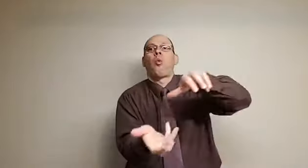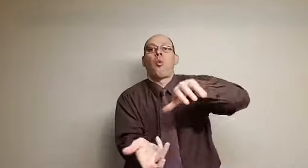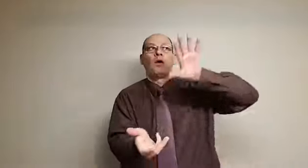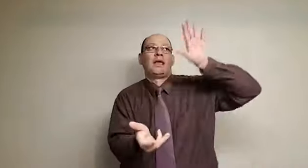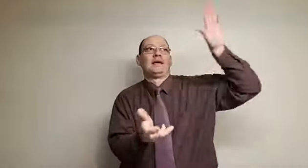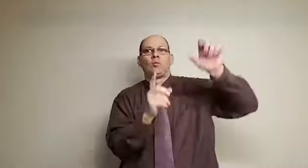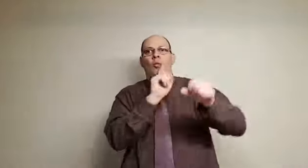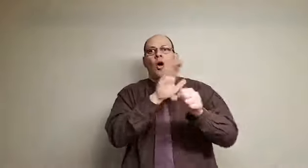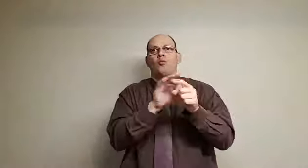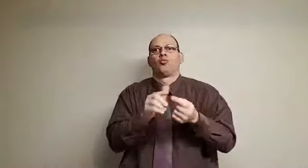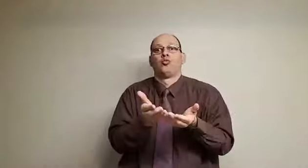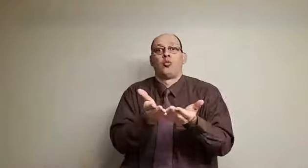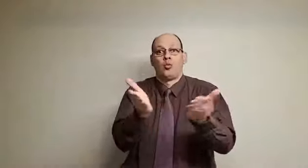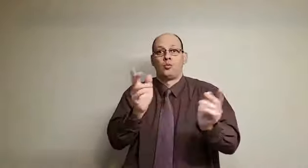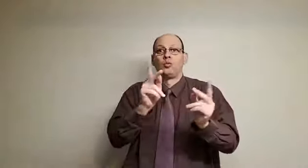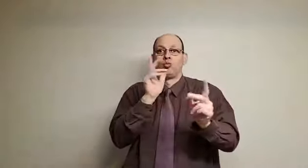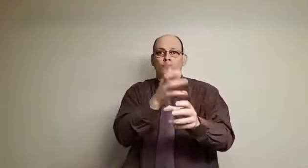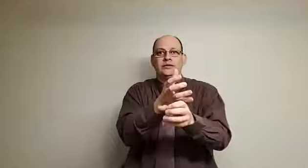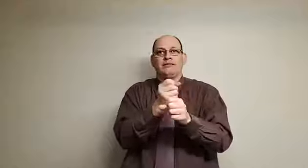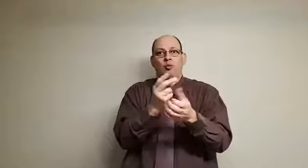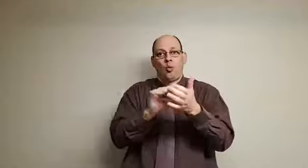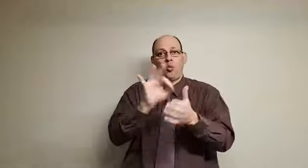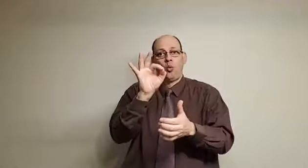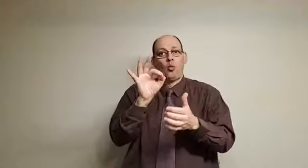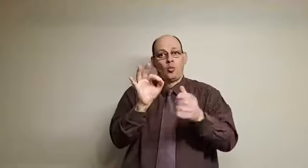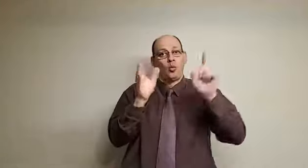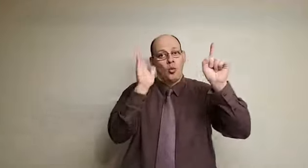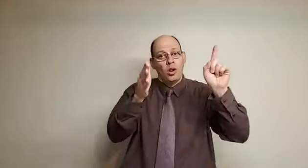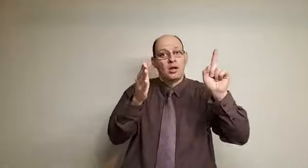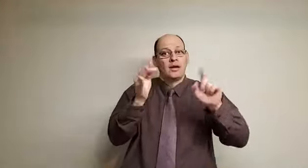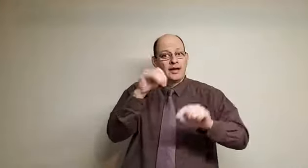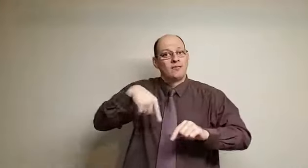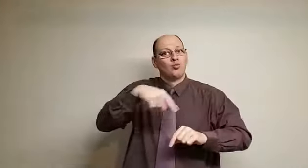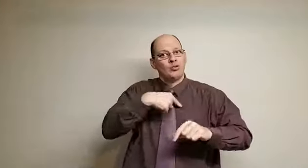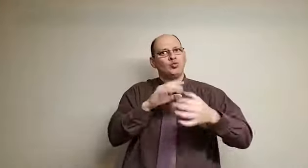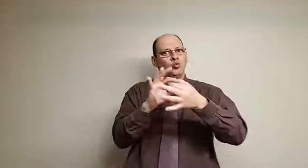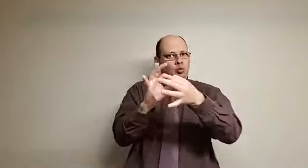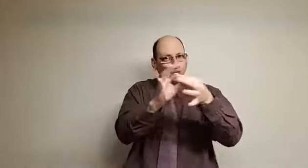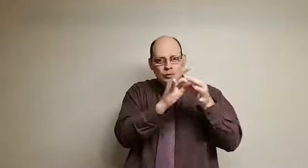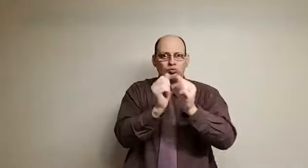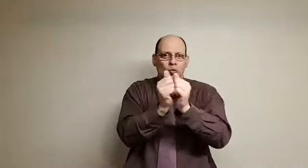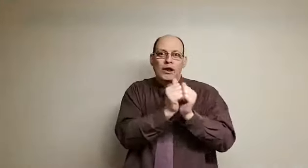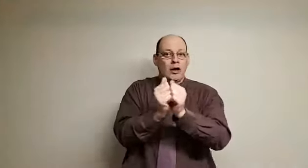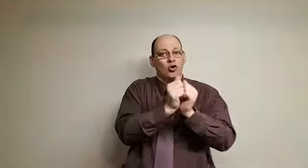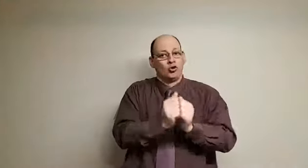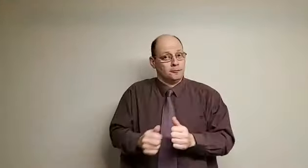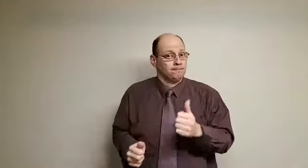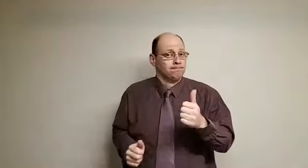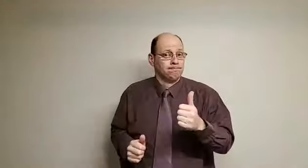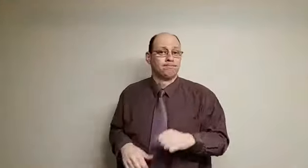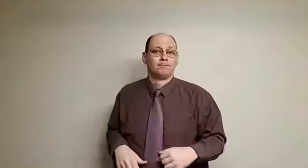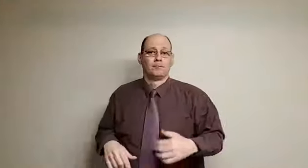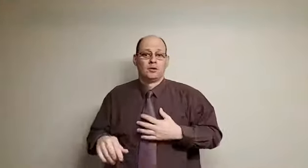and that we want him to pour out his anointing and we want him to pour out revival and that we are in unity